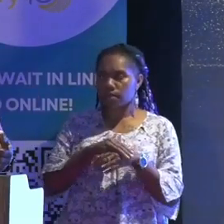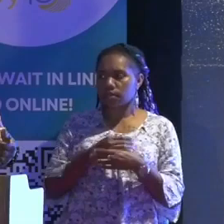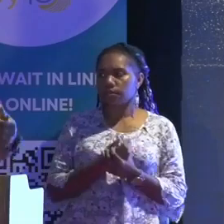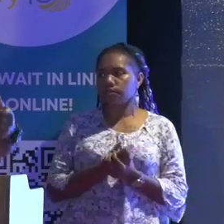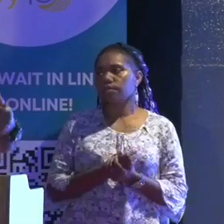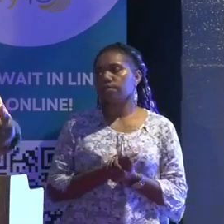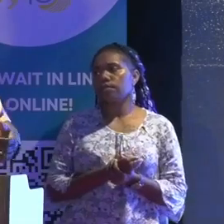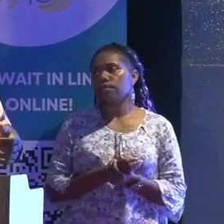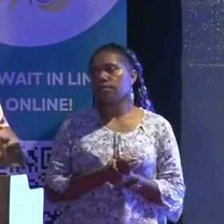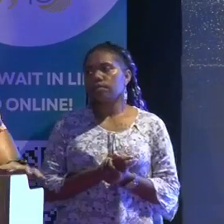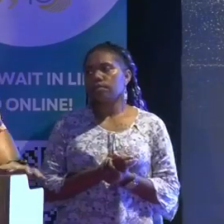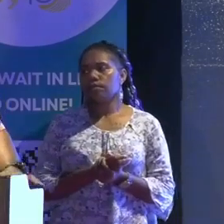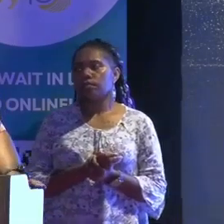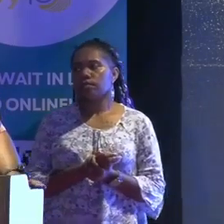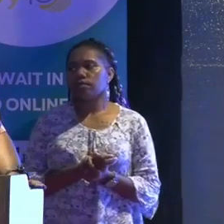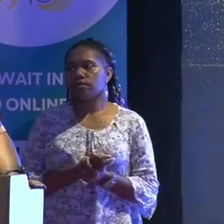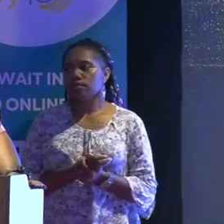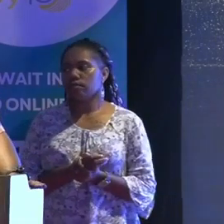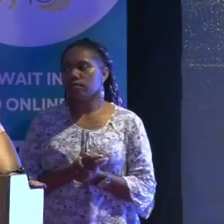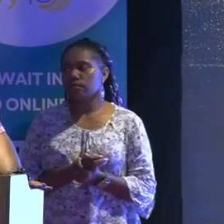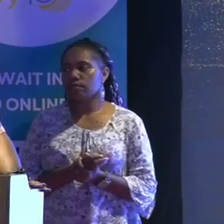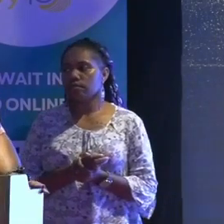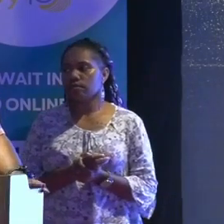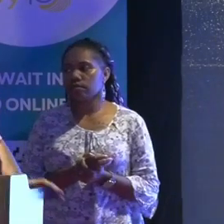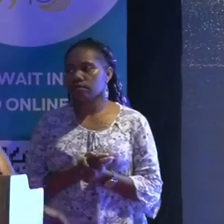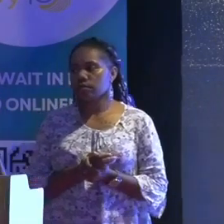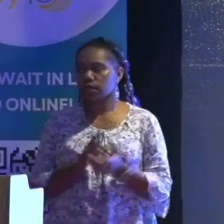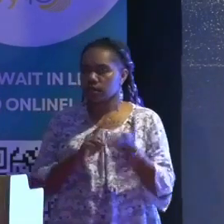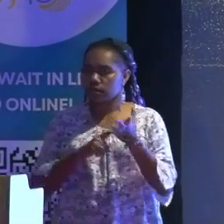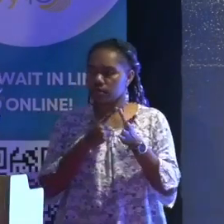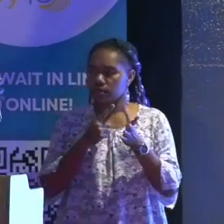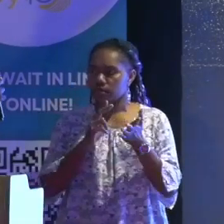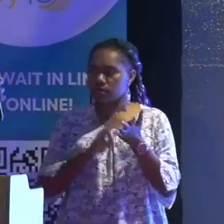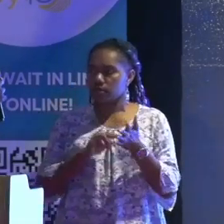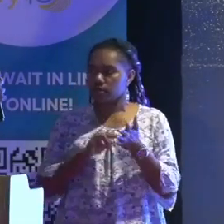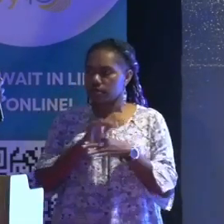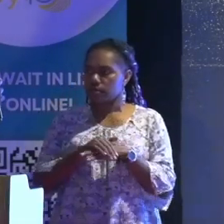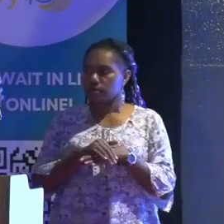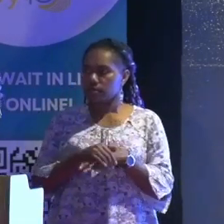January, you pay it in February, by February 7.